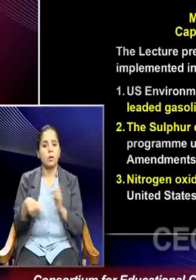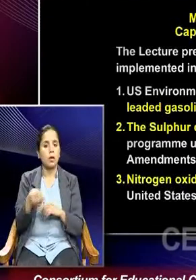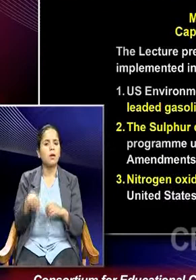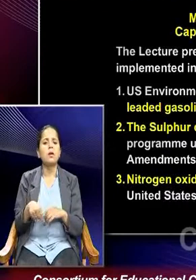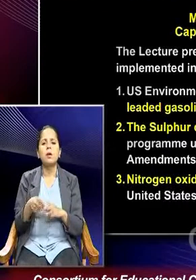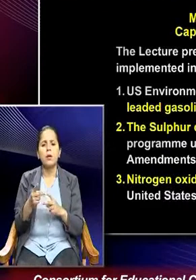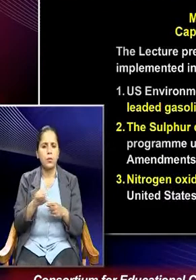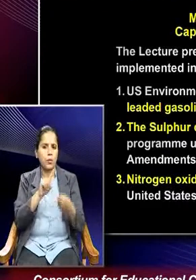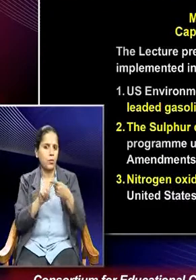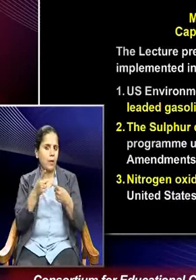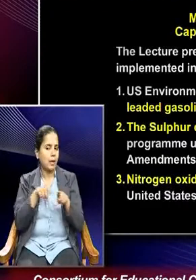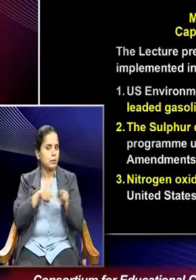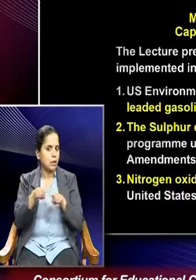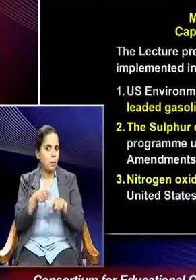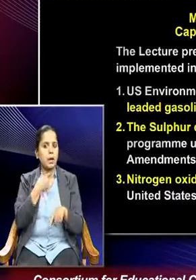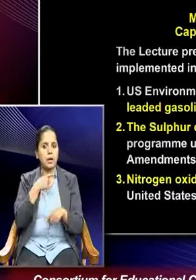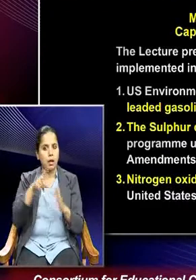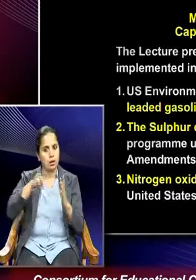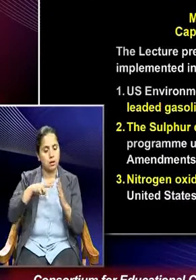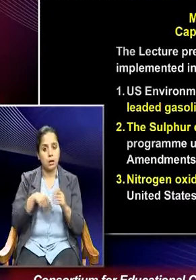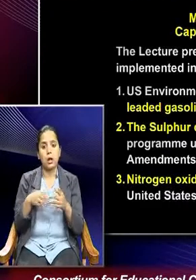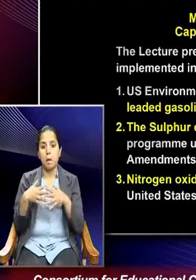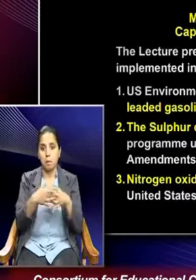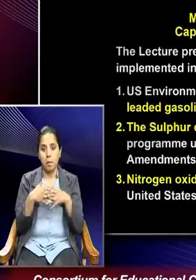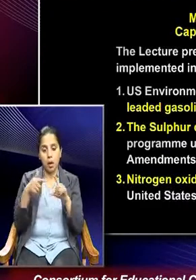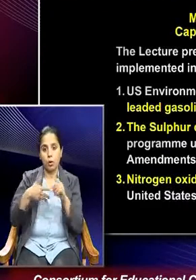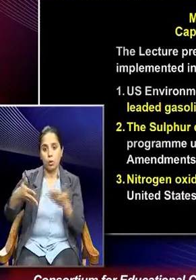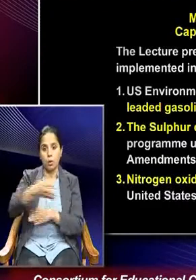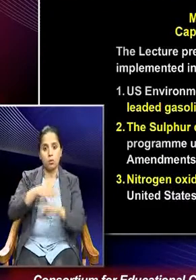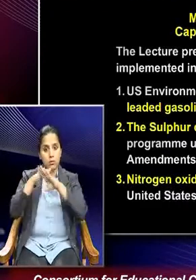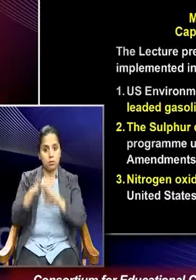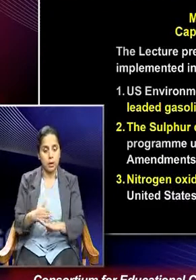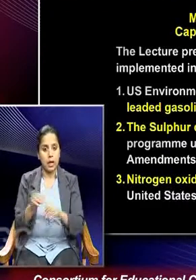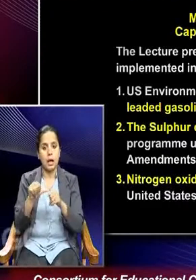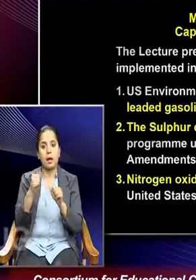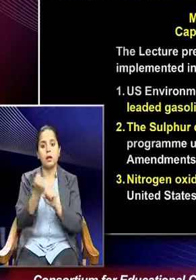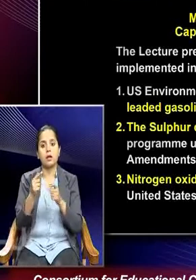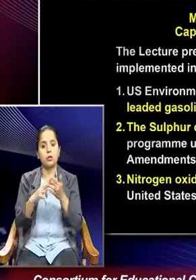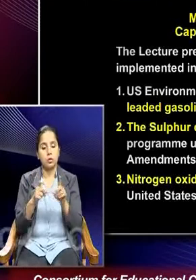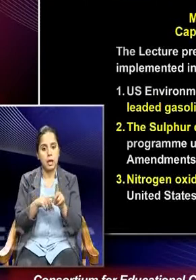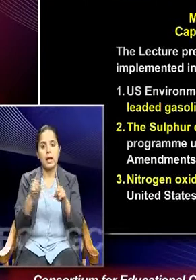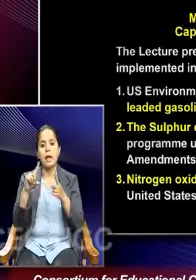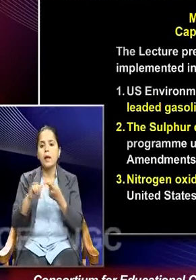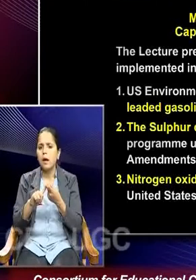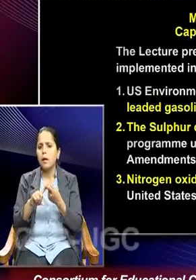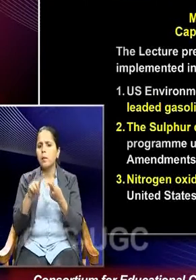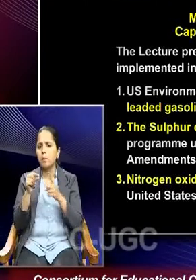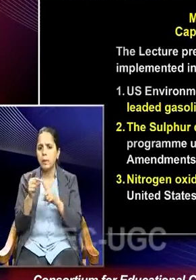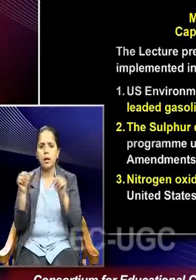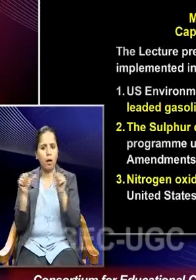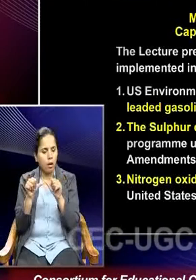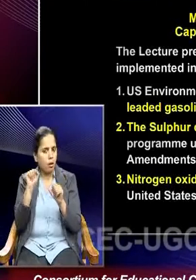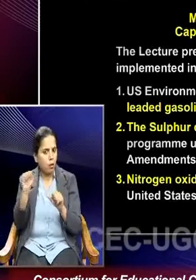example, or you can say case study, is the US Environmental Protection Agency, EPA,